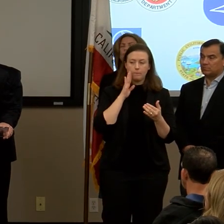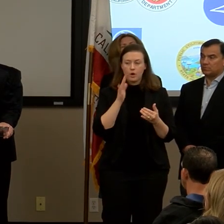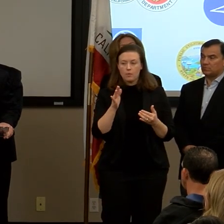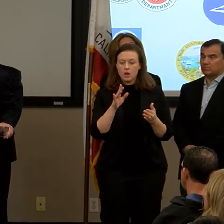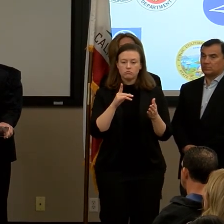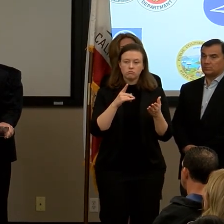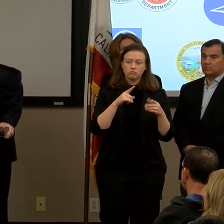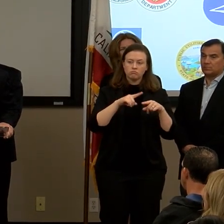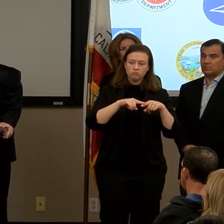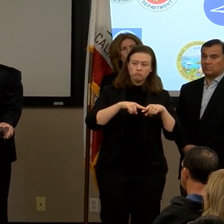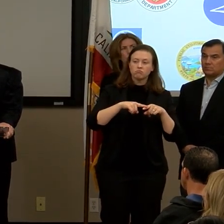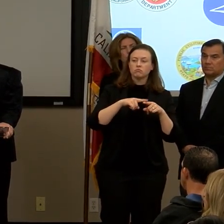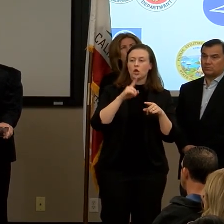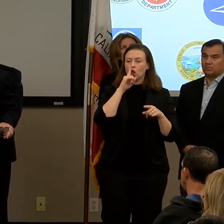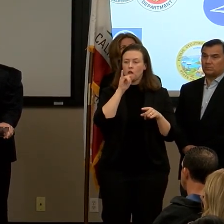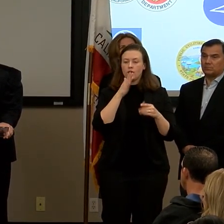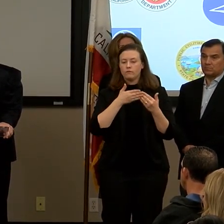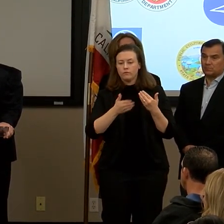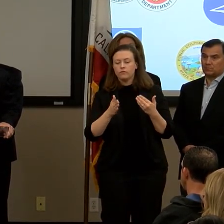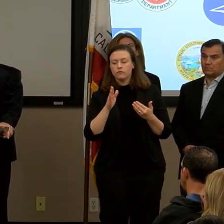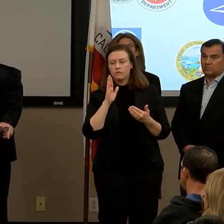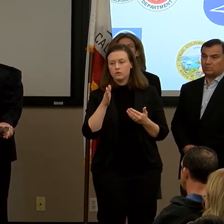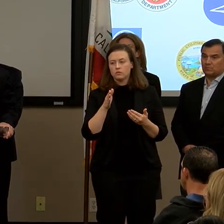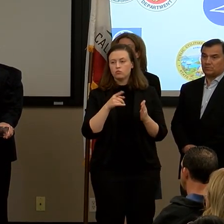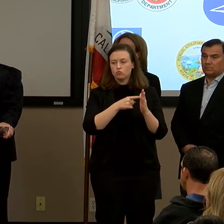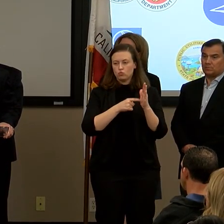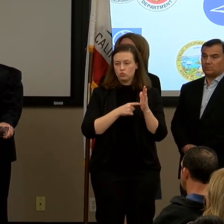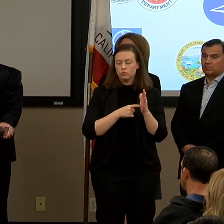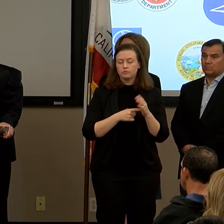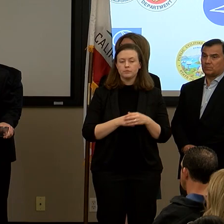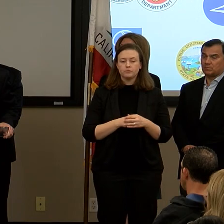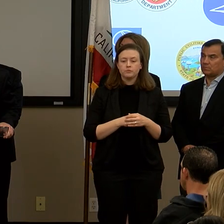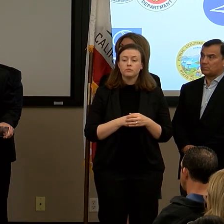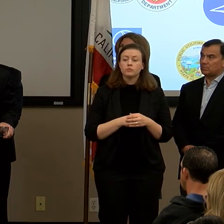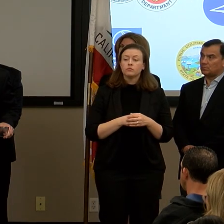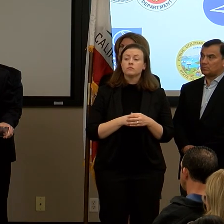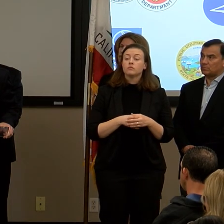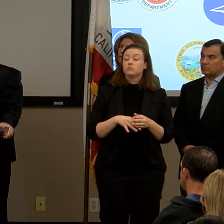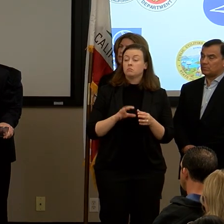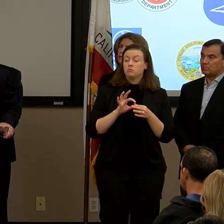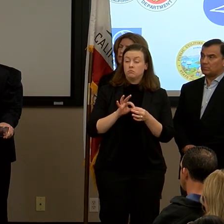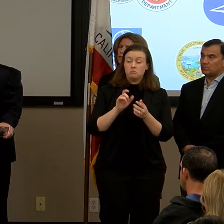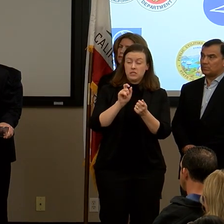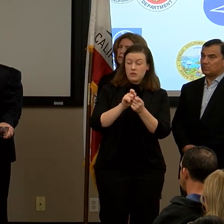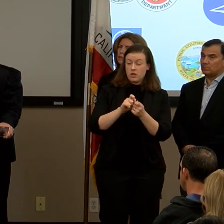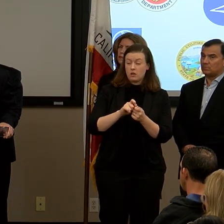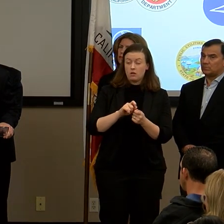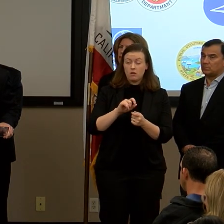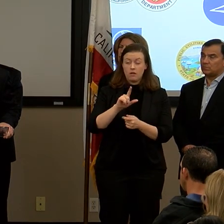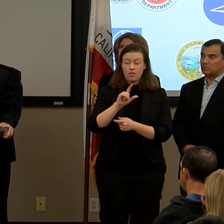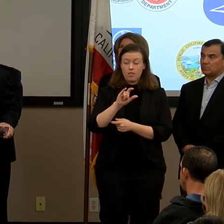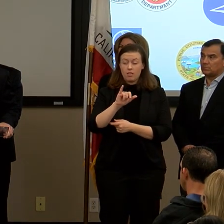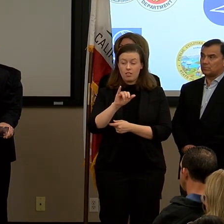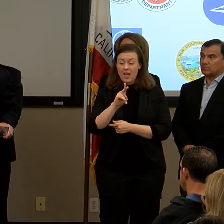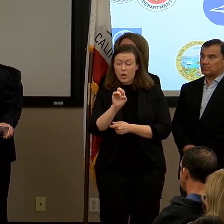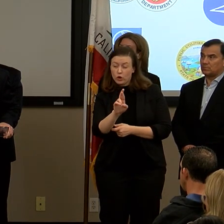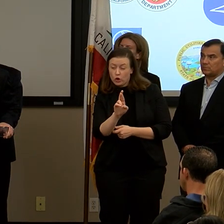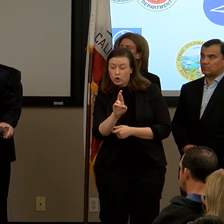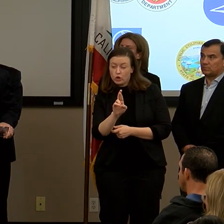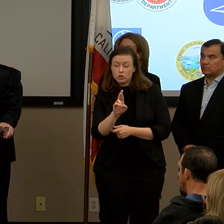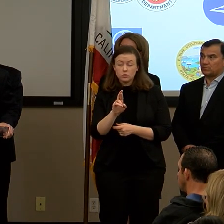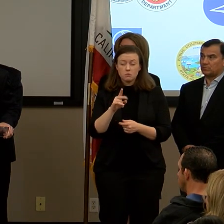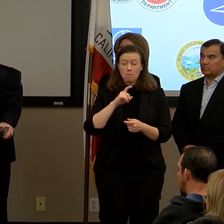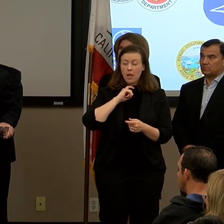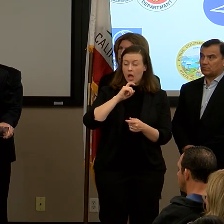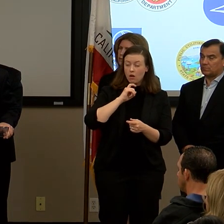regulations should look like for gas storage facilities going forward. With regard to your specifics about whether cement liners or metal